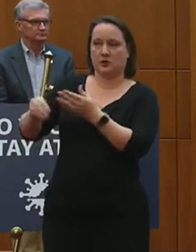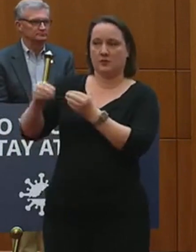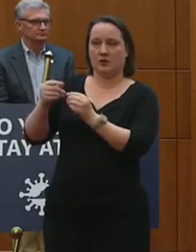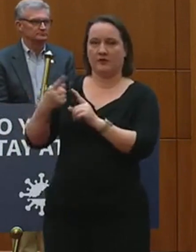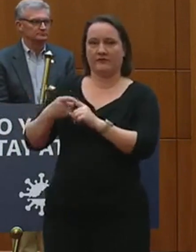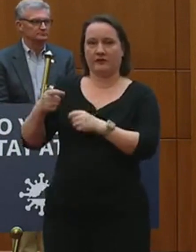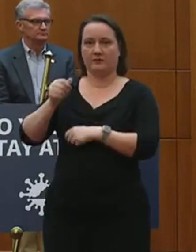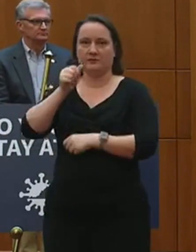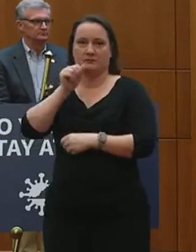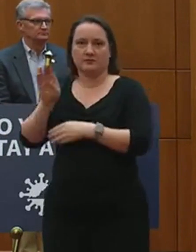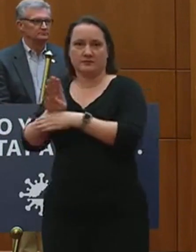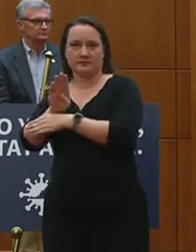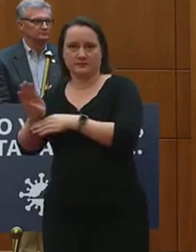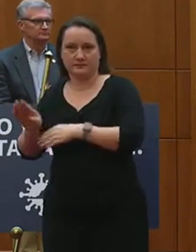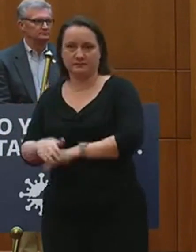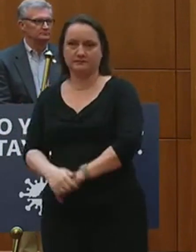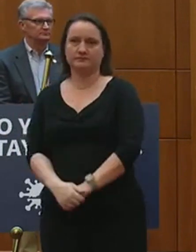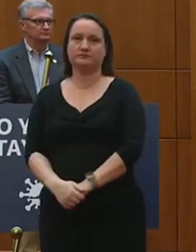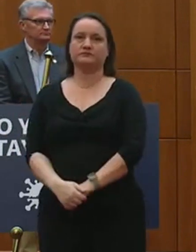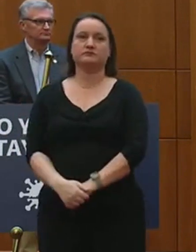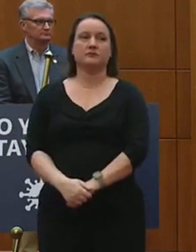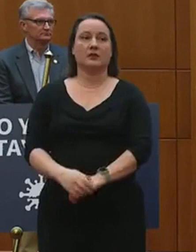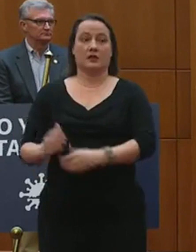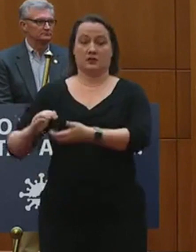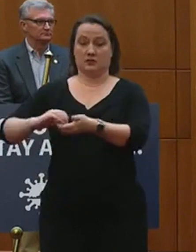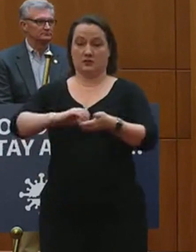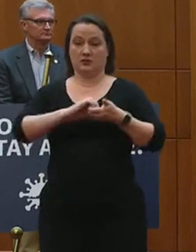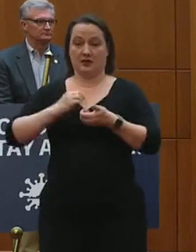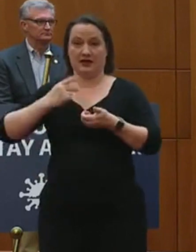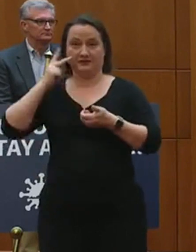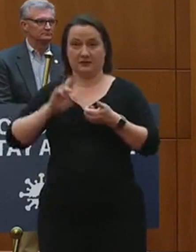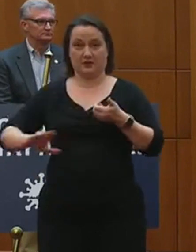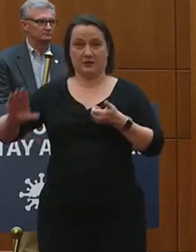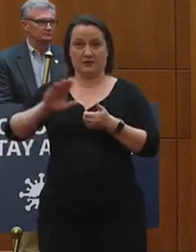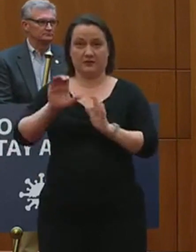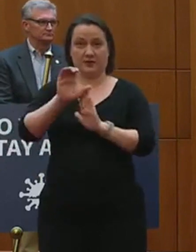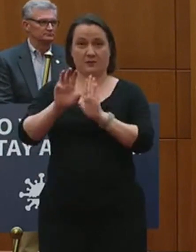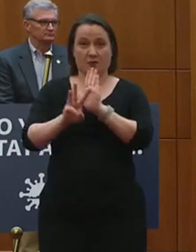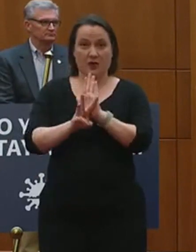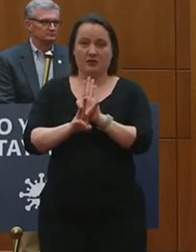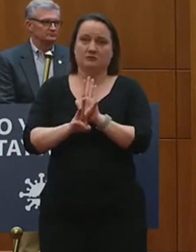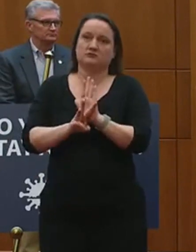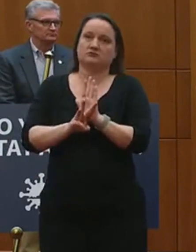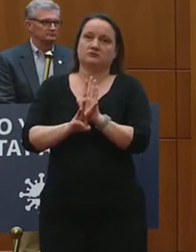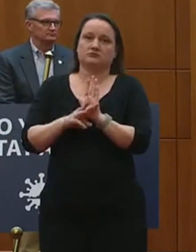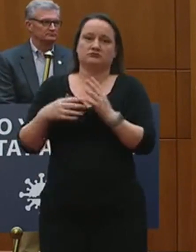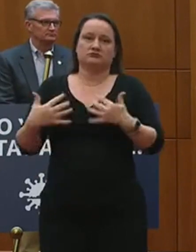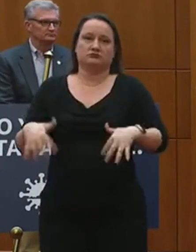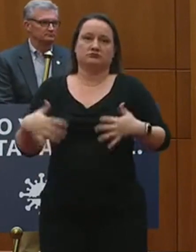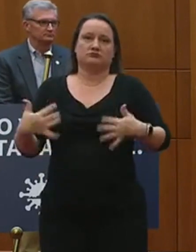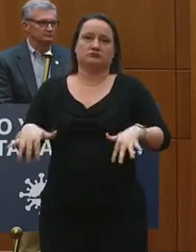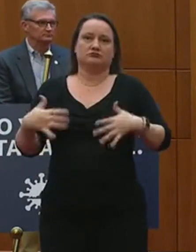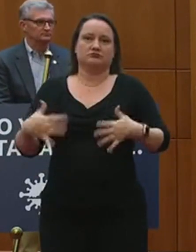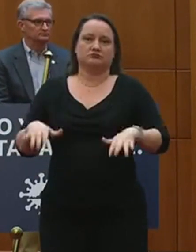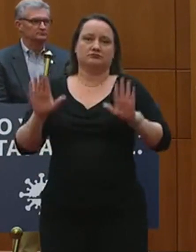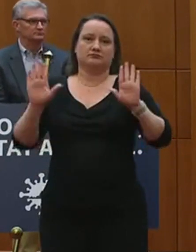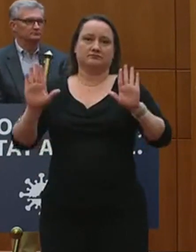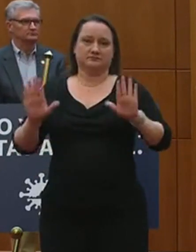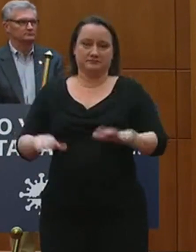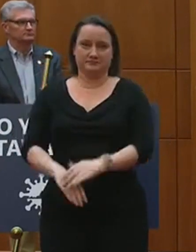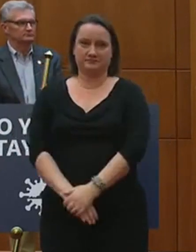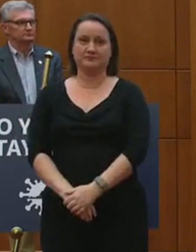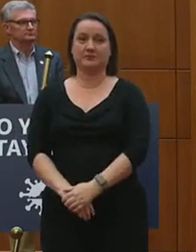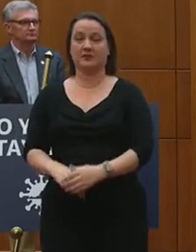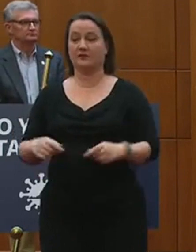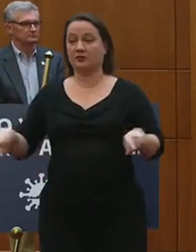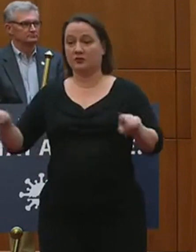The cooperation that I have seen across the Commonwealth has just literally been tremendous. And to all of you that have